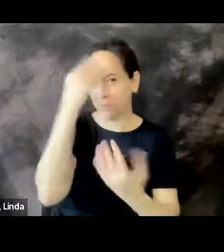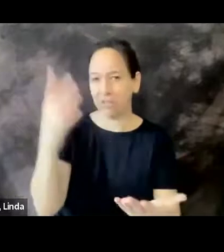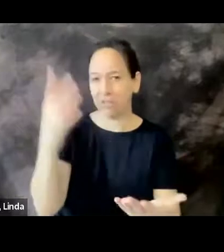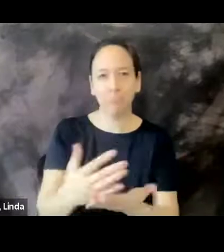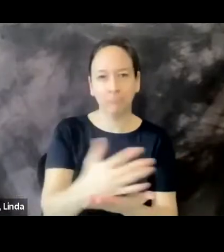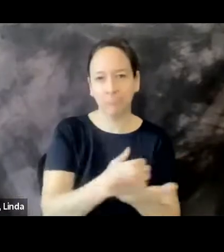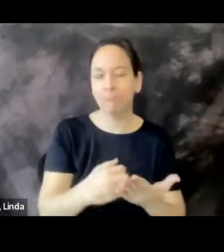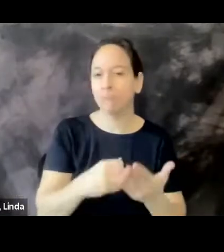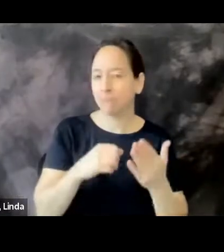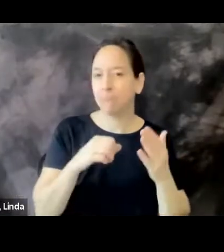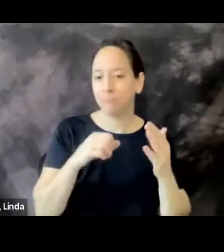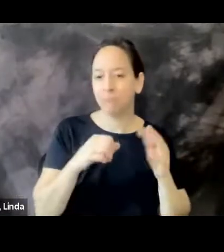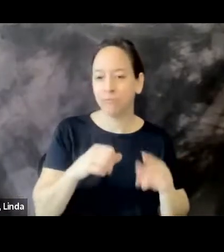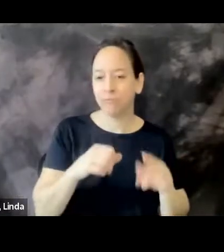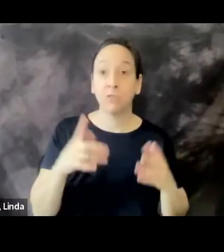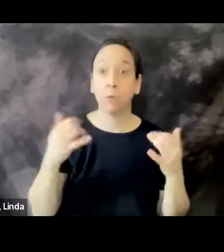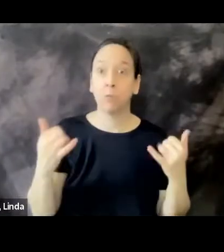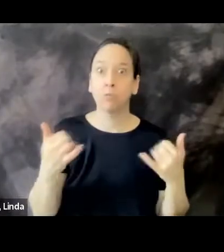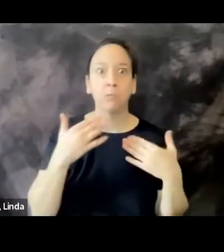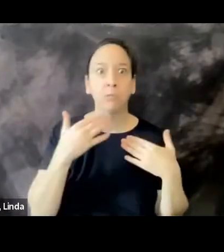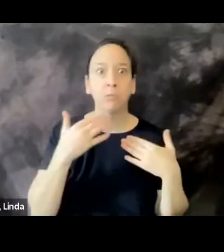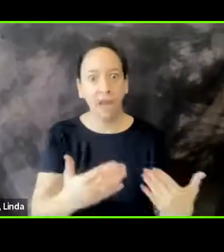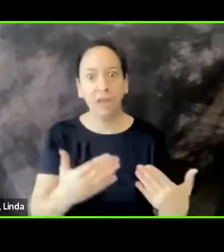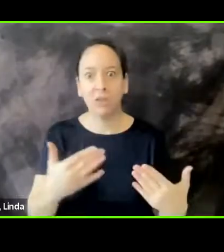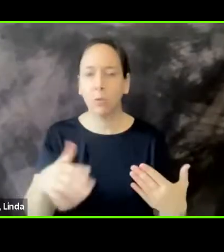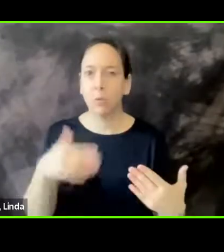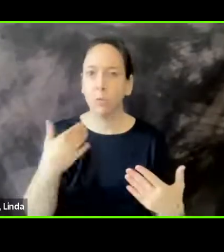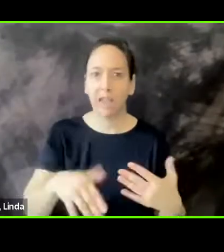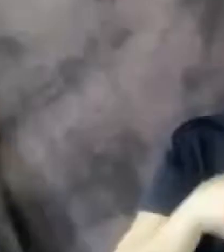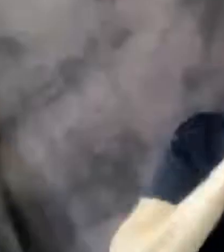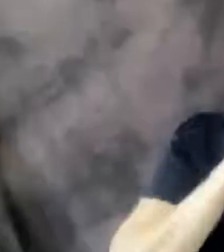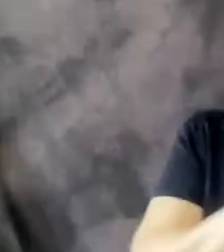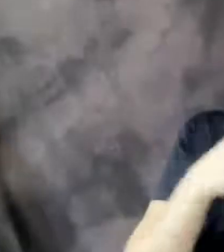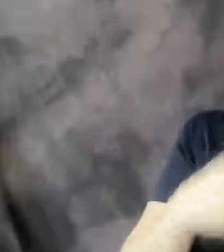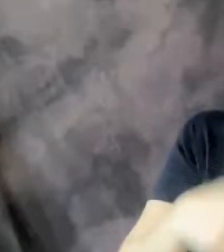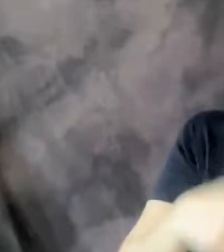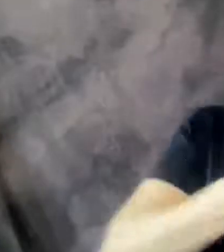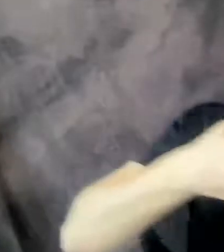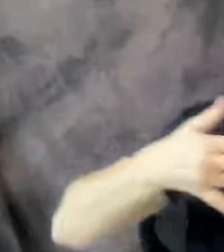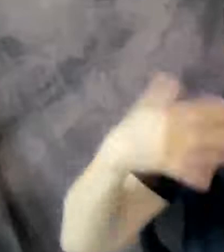Thank you. That's a really in-depth answer. I want to ask Tina Tina,